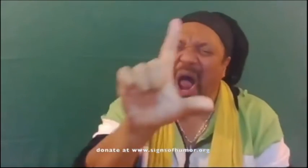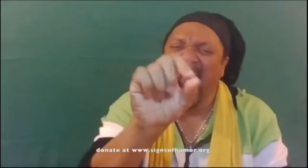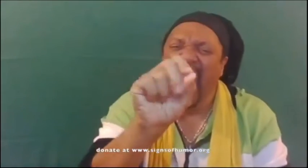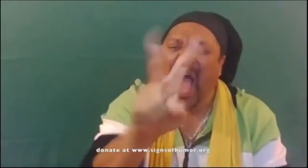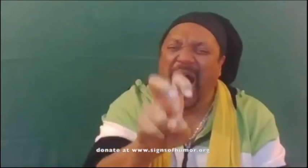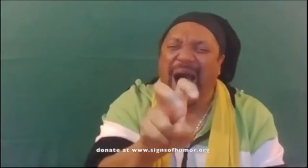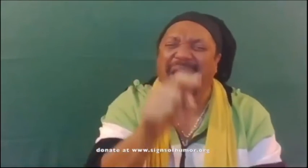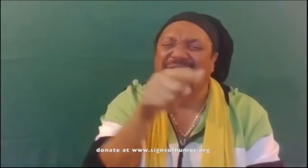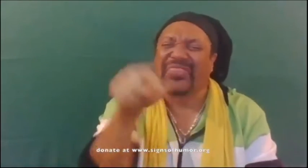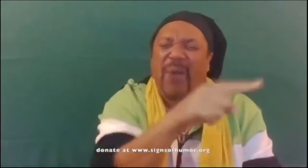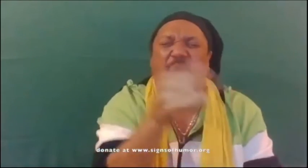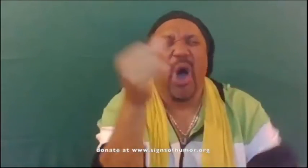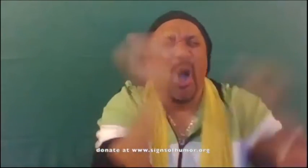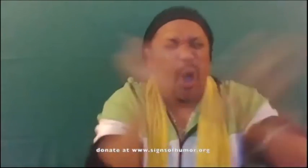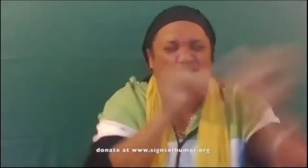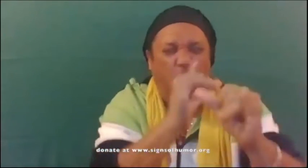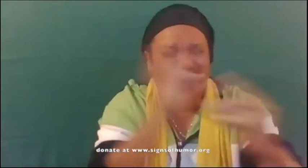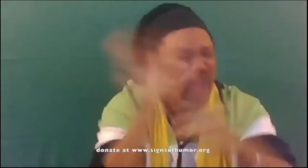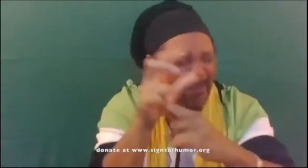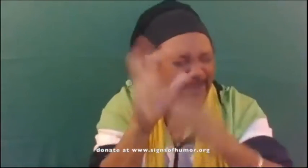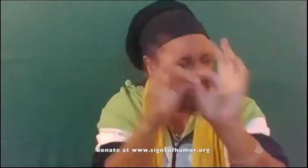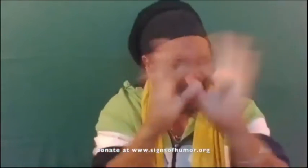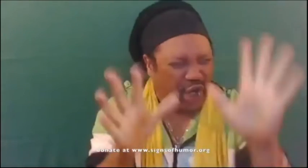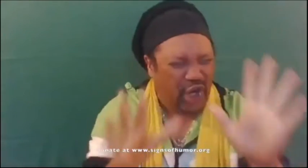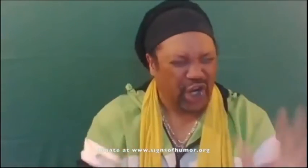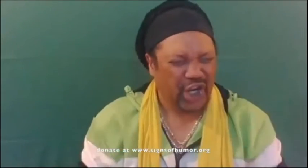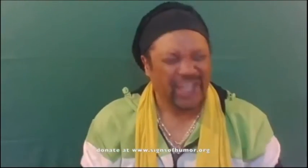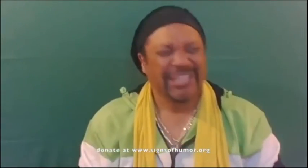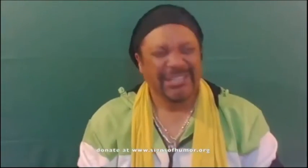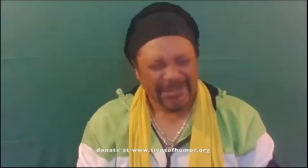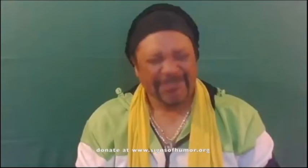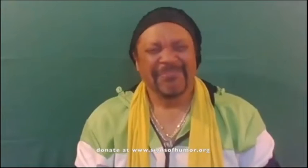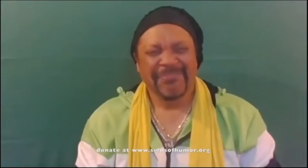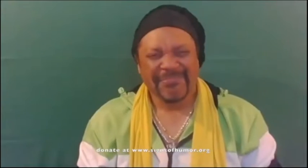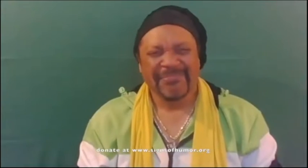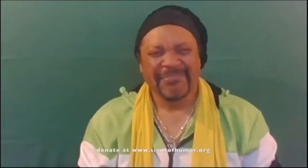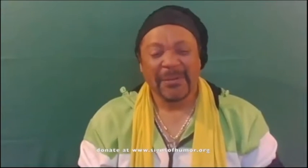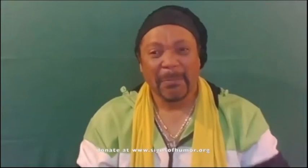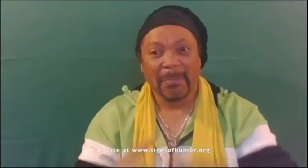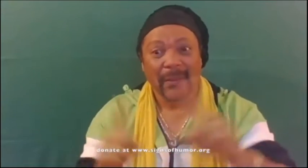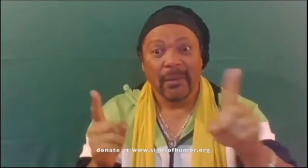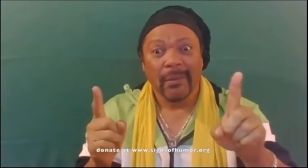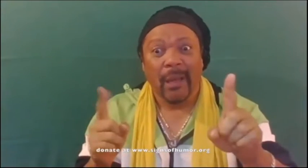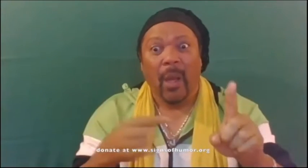There are some interpreters I absolutely love. They're some of the best interpreters.